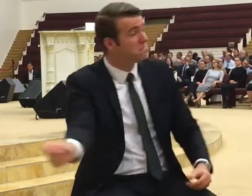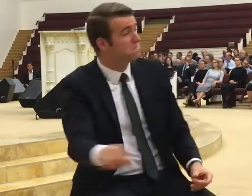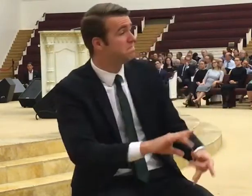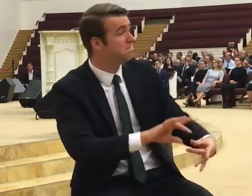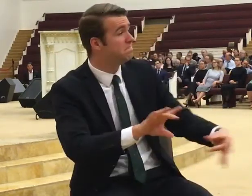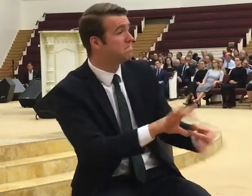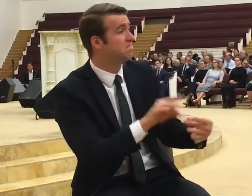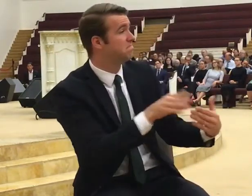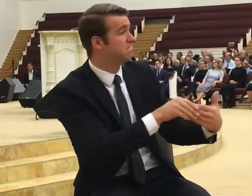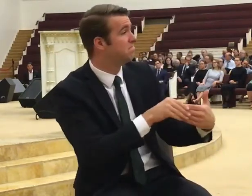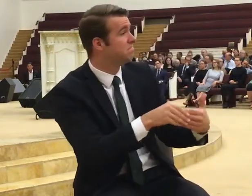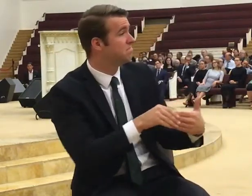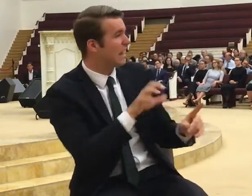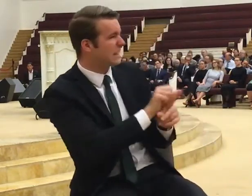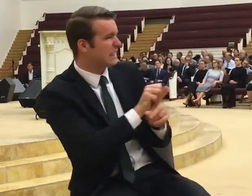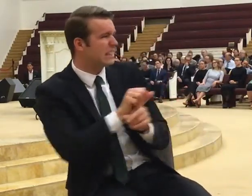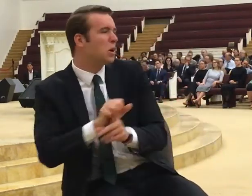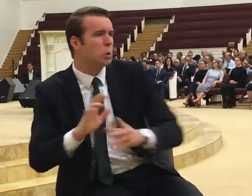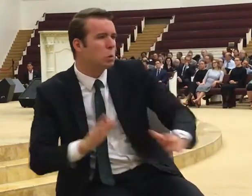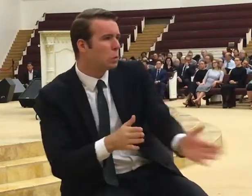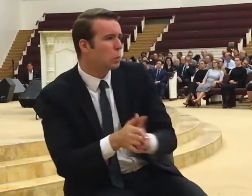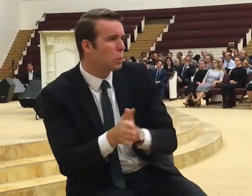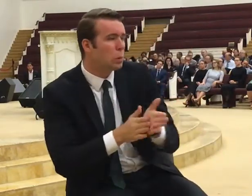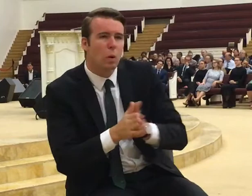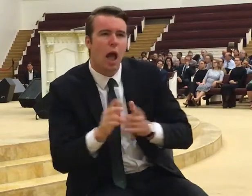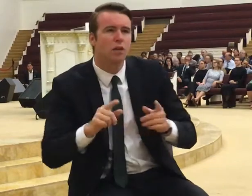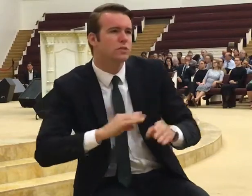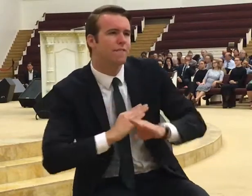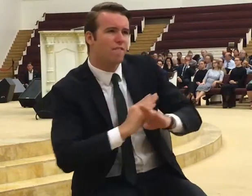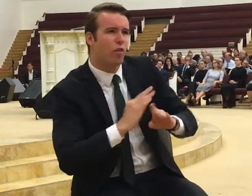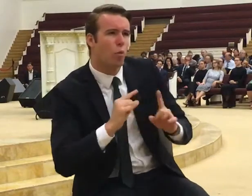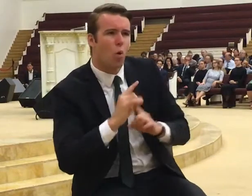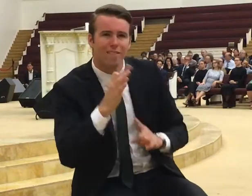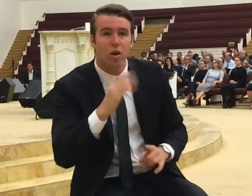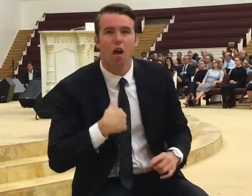they can talk about creationism and divine design. I mean, I love that kind of stuff.